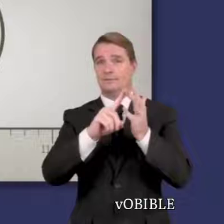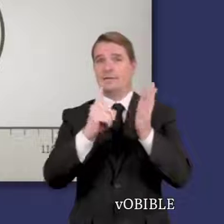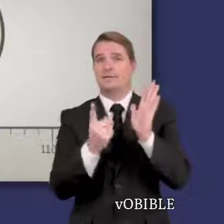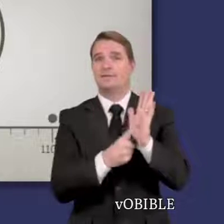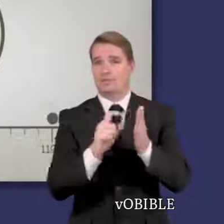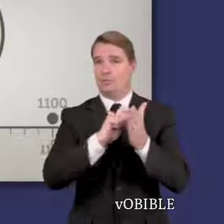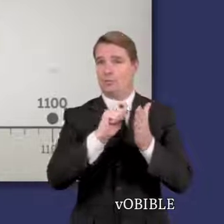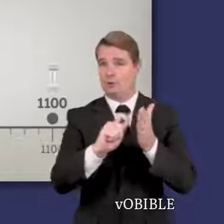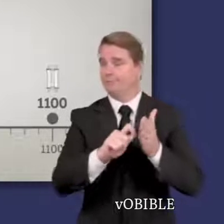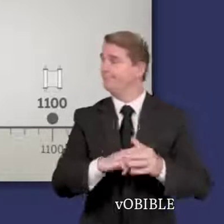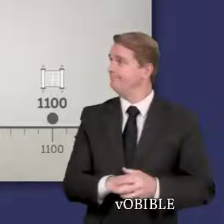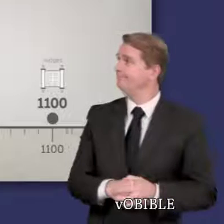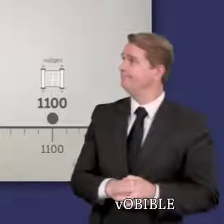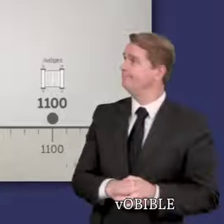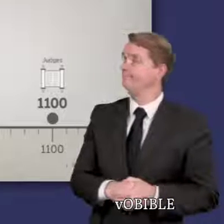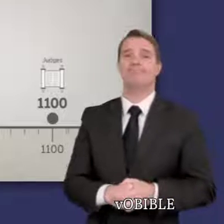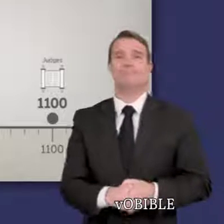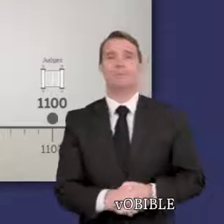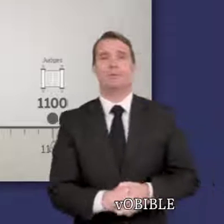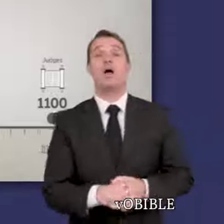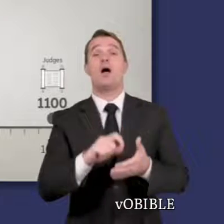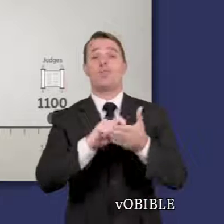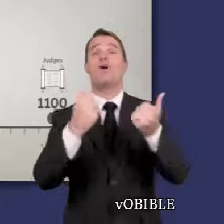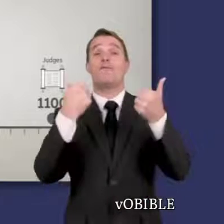who completed it in about 1100 BCE.